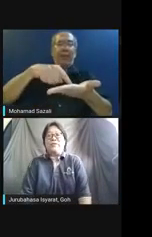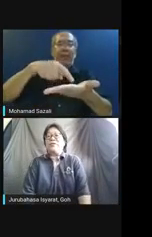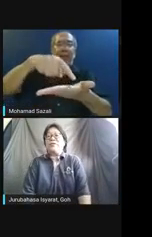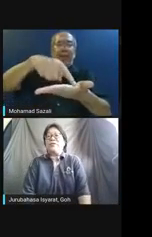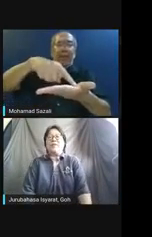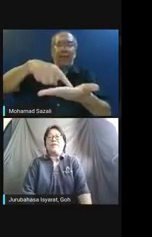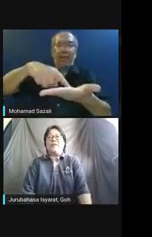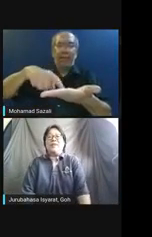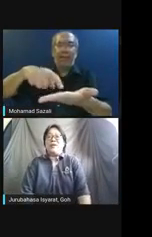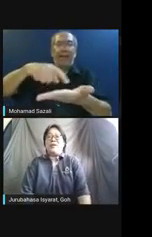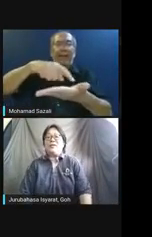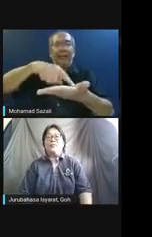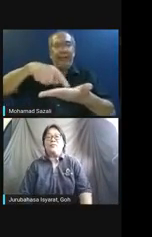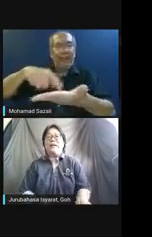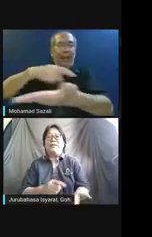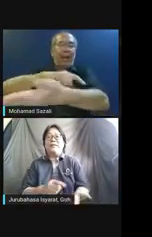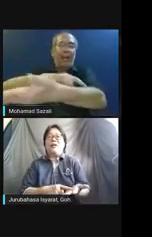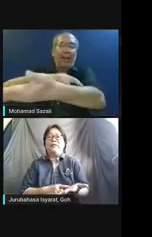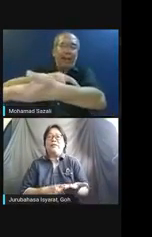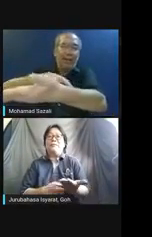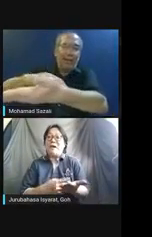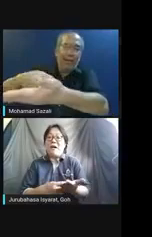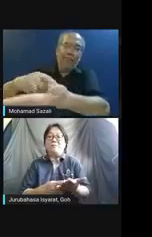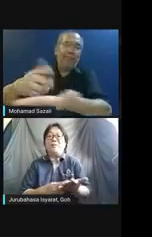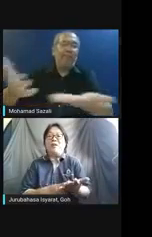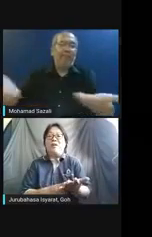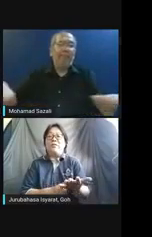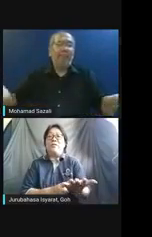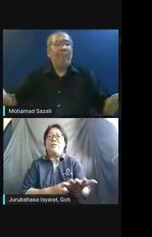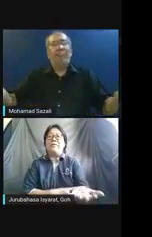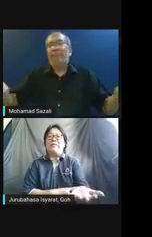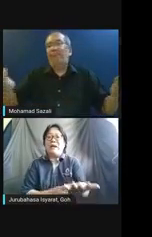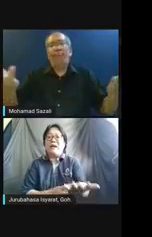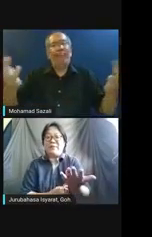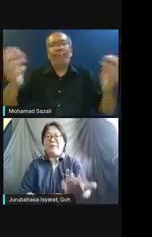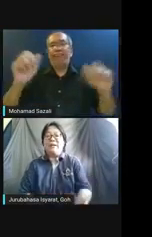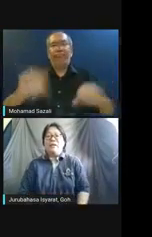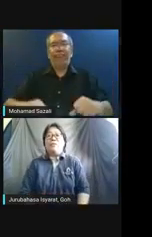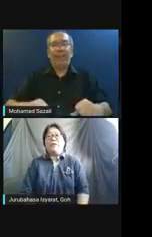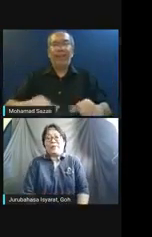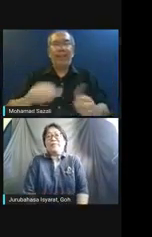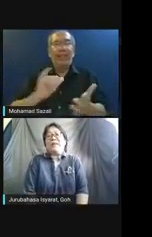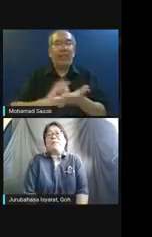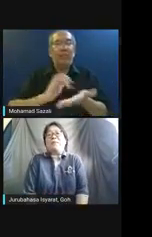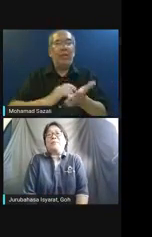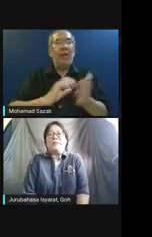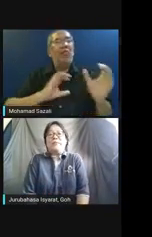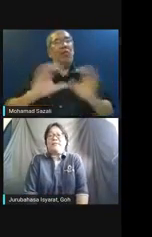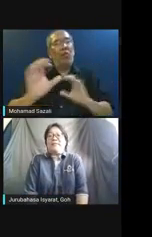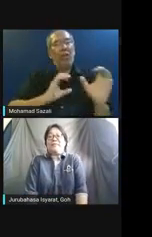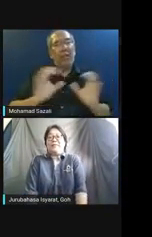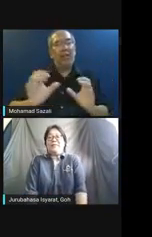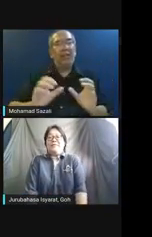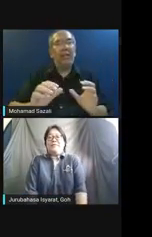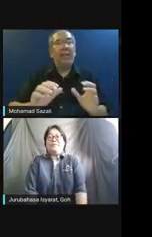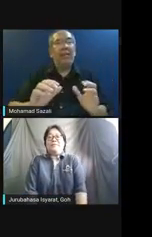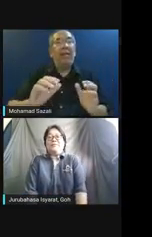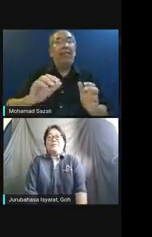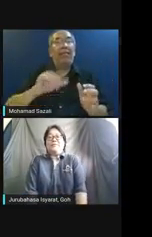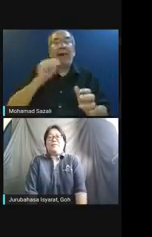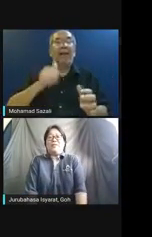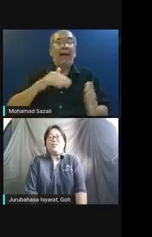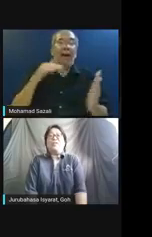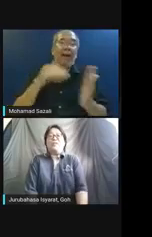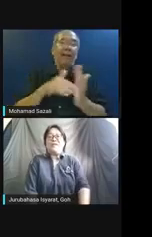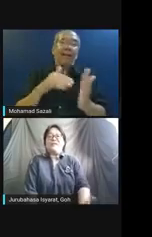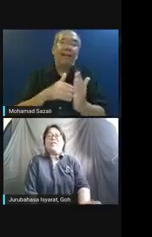It's okay. You can still write it on the palm or at the arms. No, we can still able to communicate.